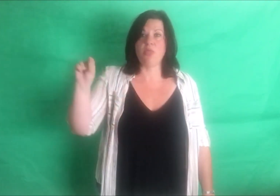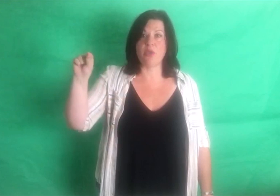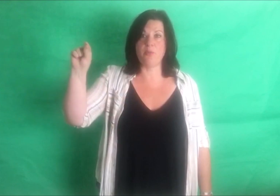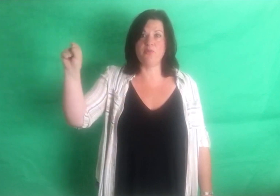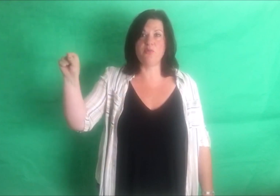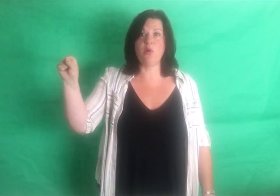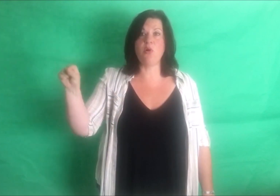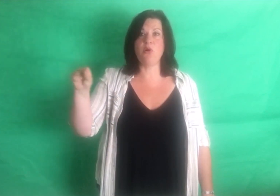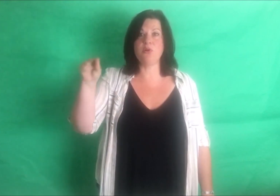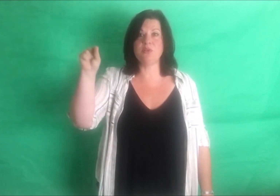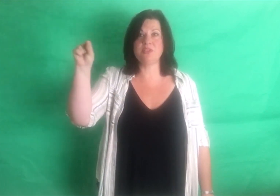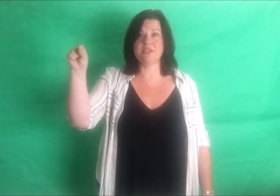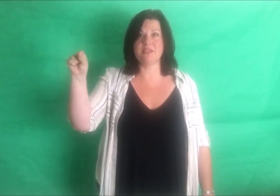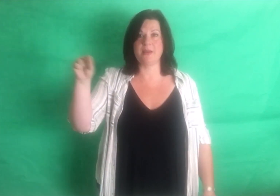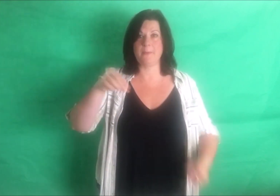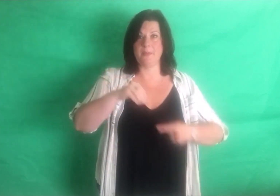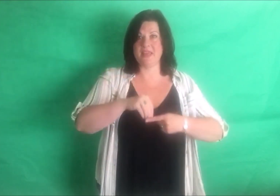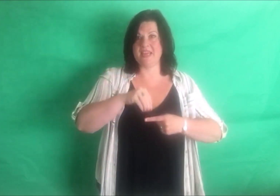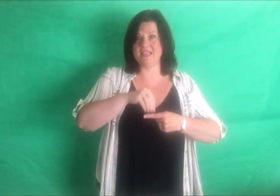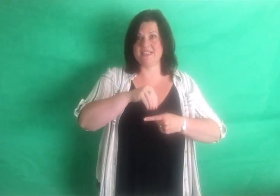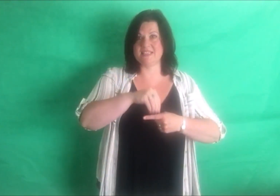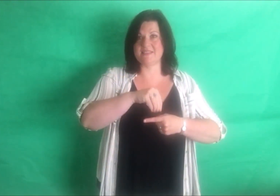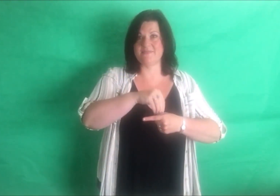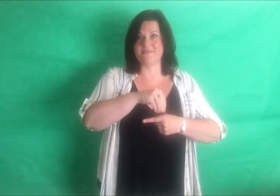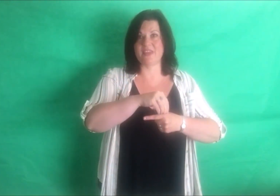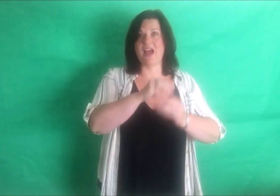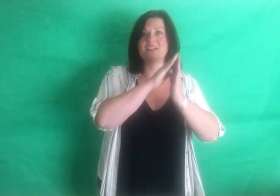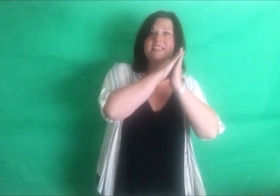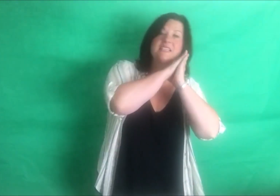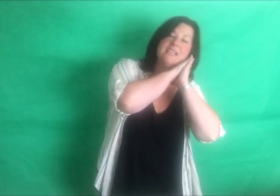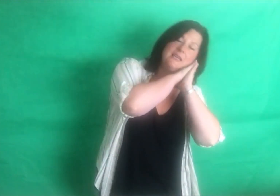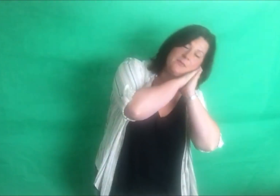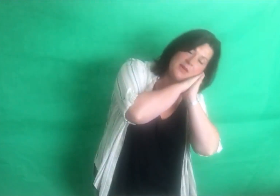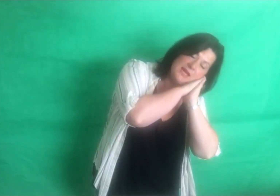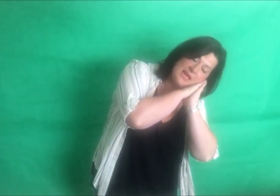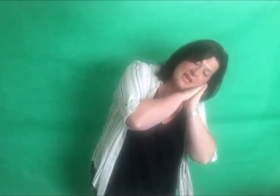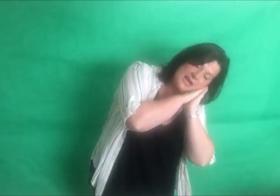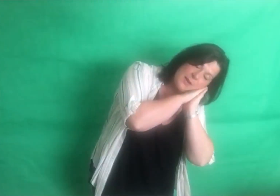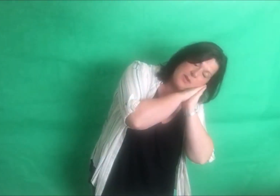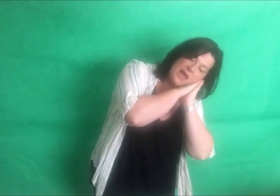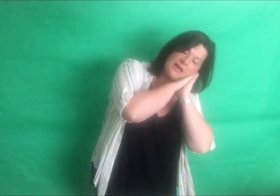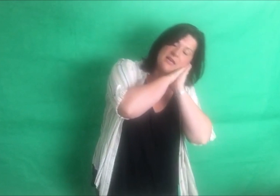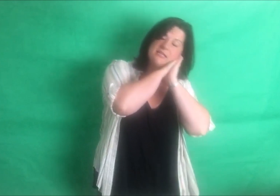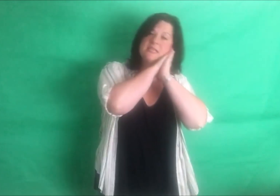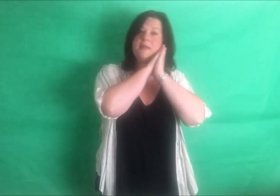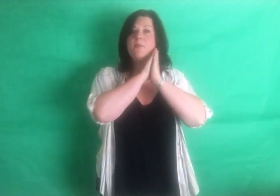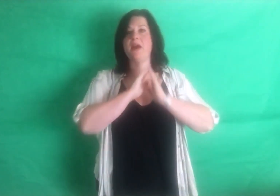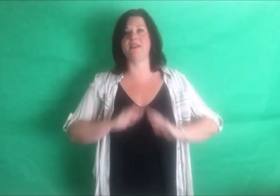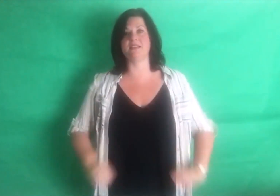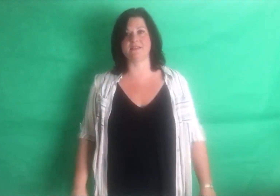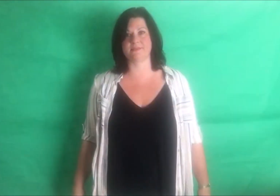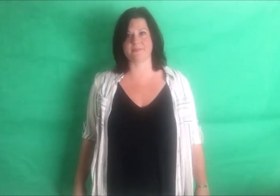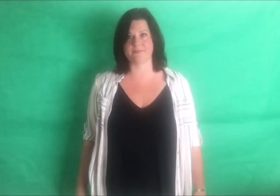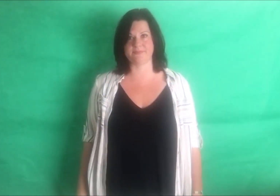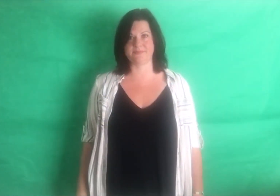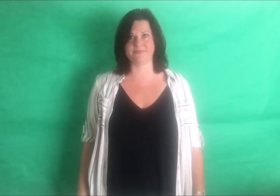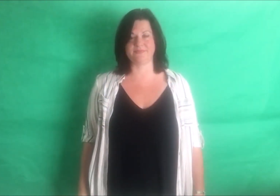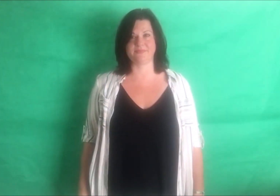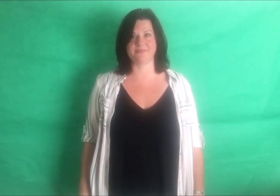The broad beans are sleeping in a blankety bed.